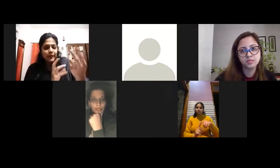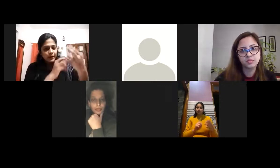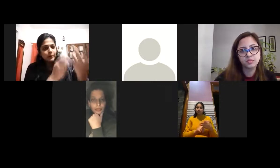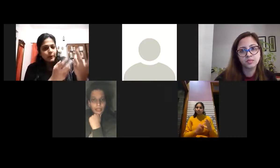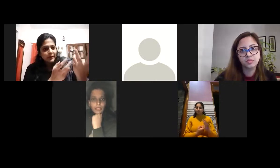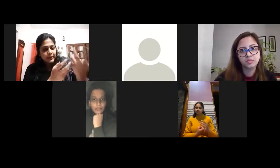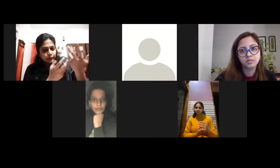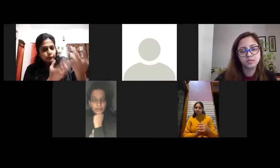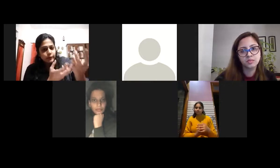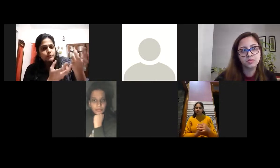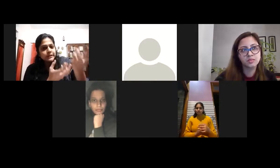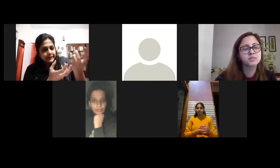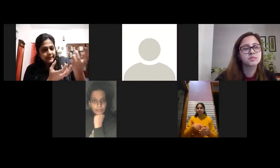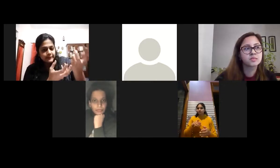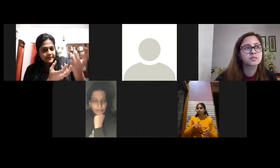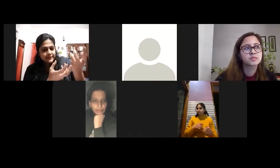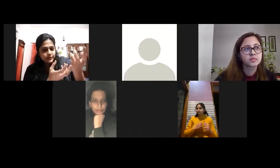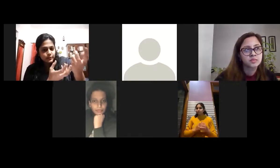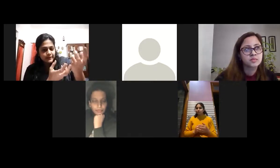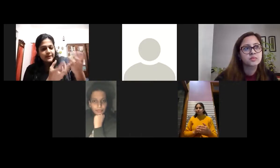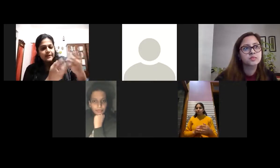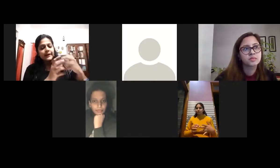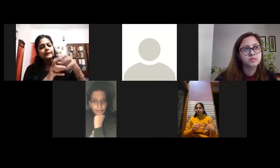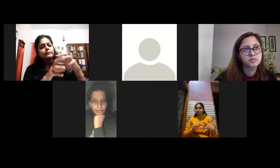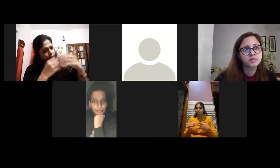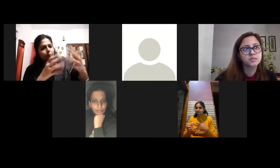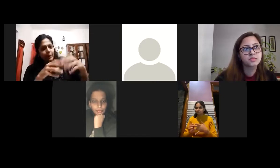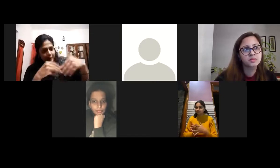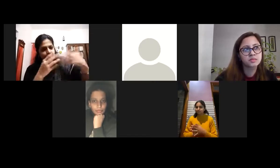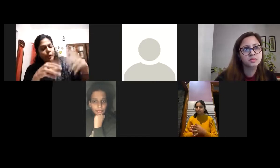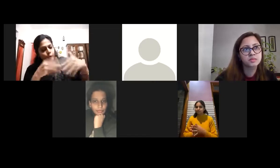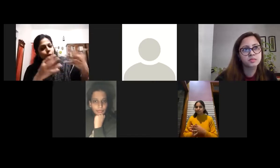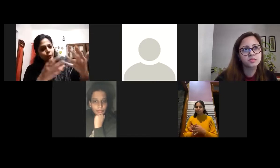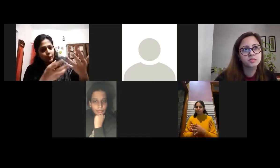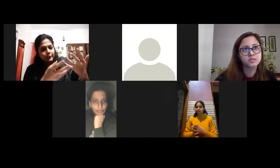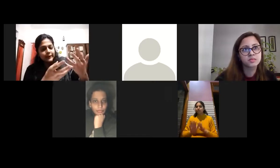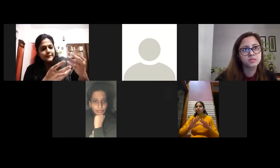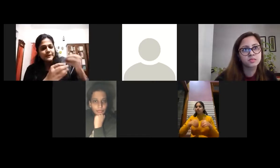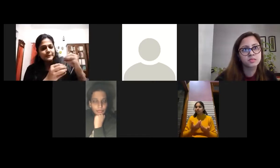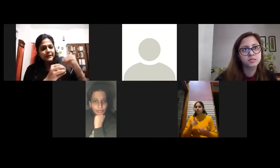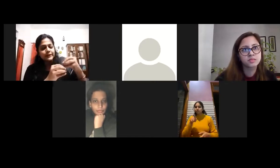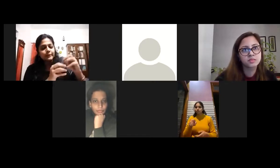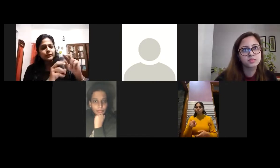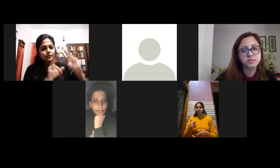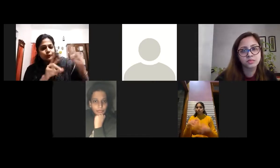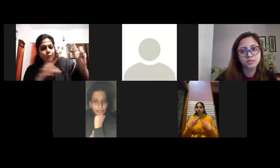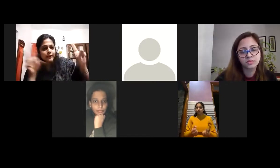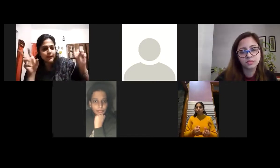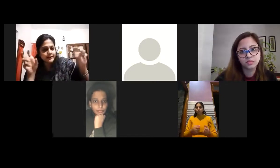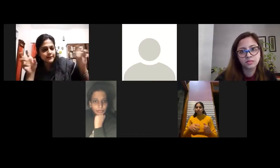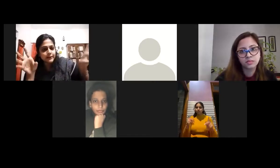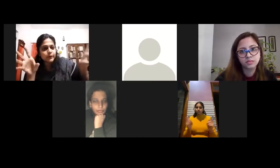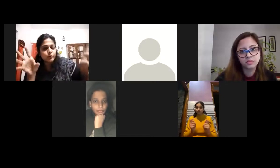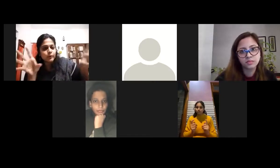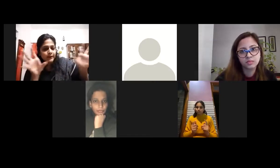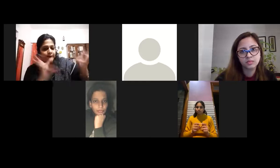a particular kind of way in which Bertha is presented to us, right? And how you want to complicate this, particularly because, we look at the